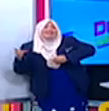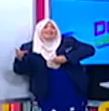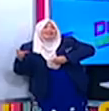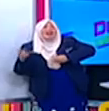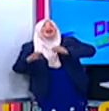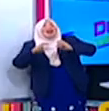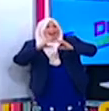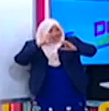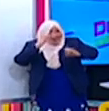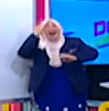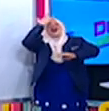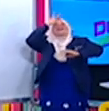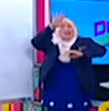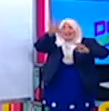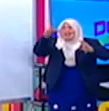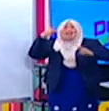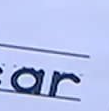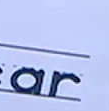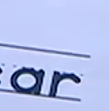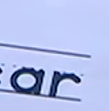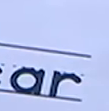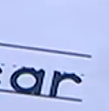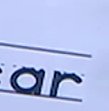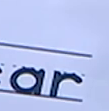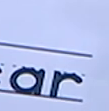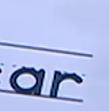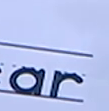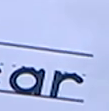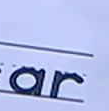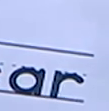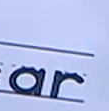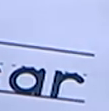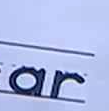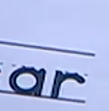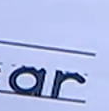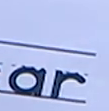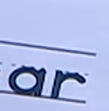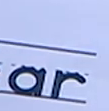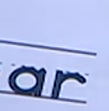Good. Car. Car, very good. Yay. Yay.